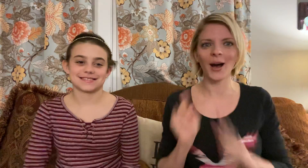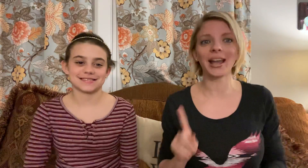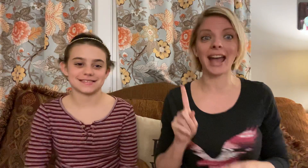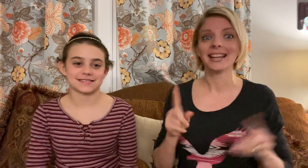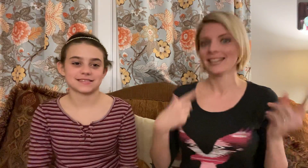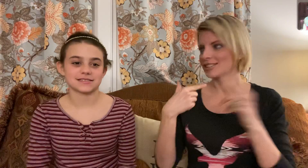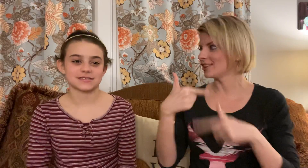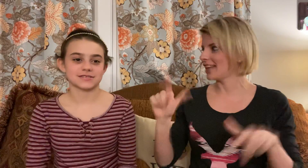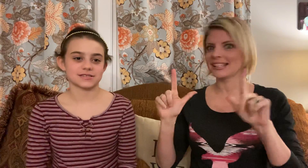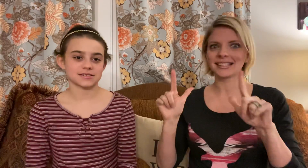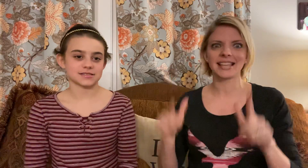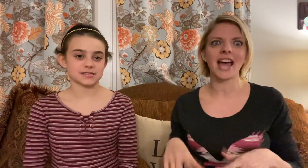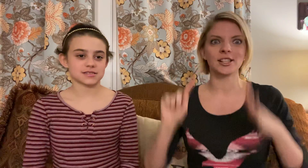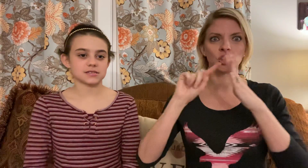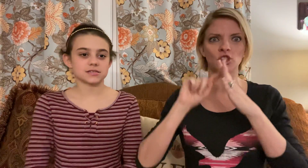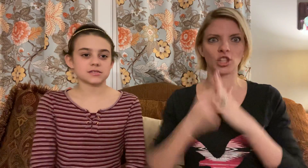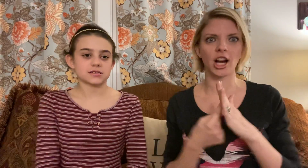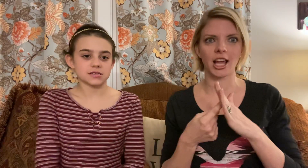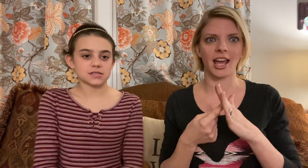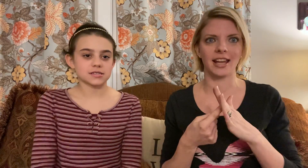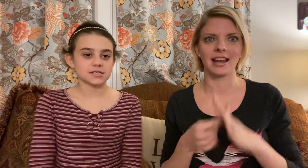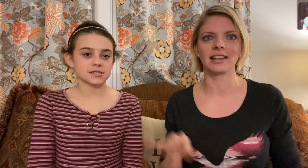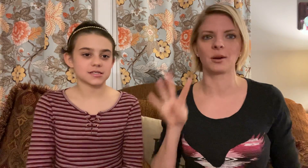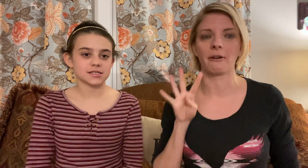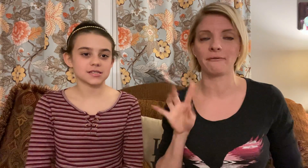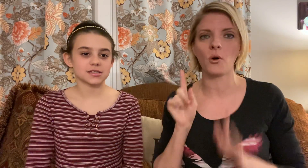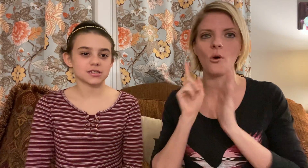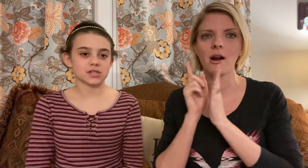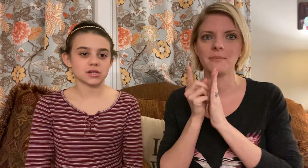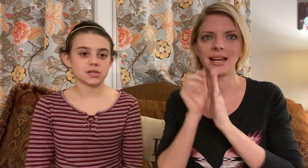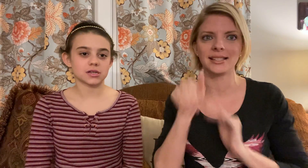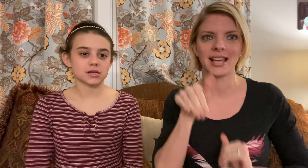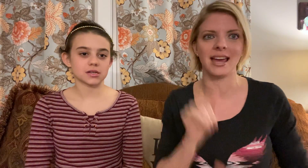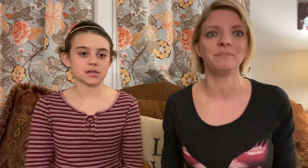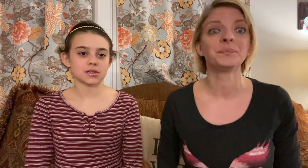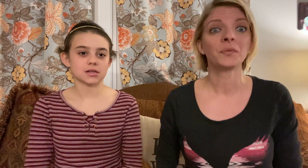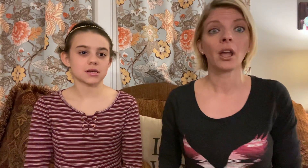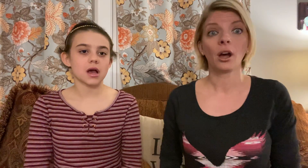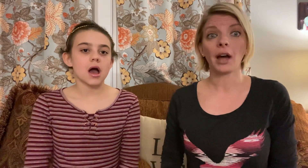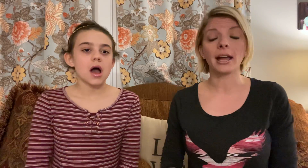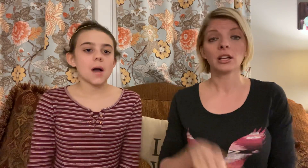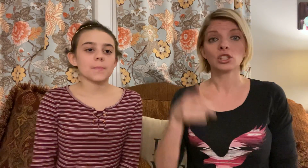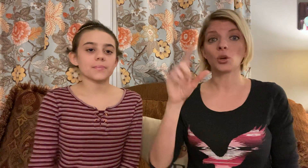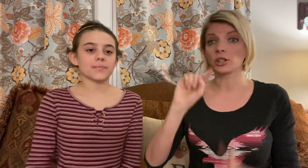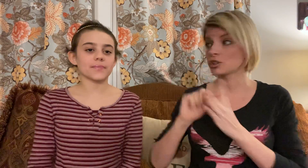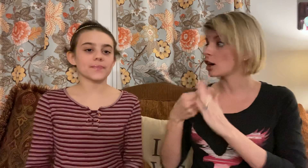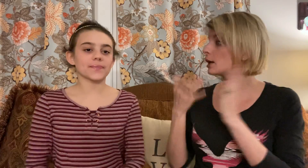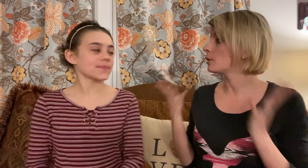Okay, so let's get started now that we're 4 minutes in. Okay, so we're starting with